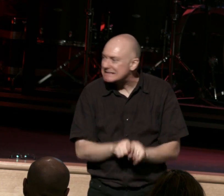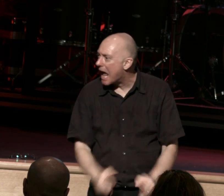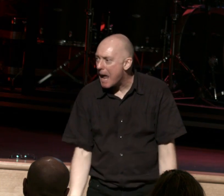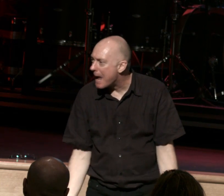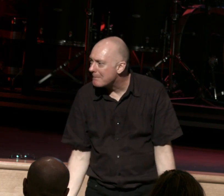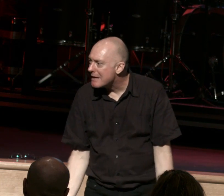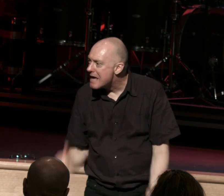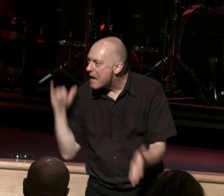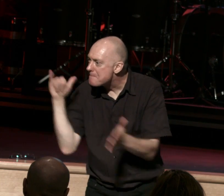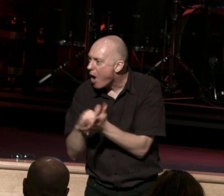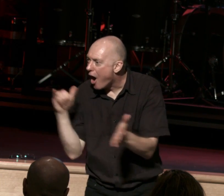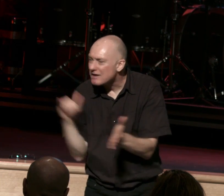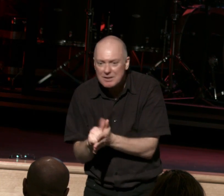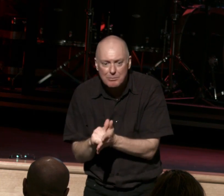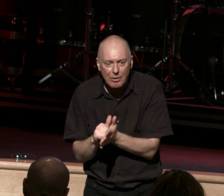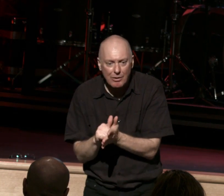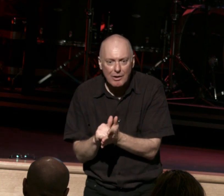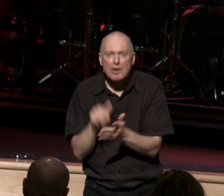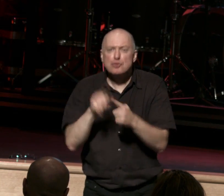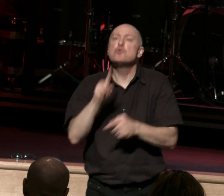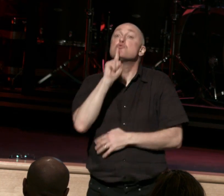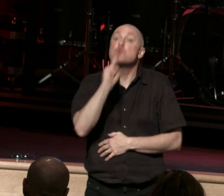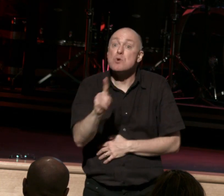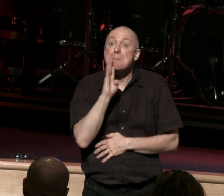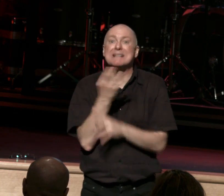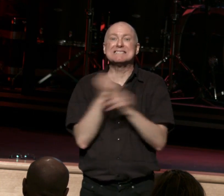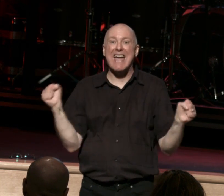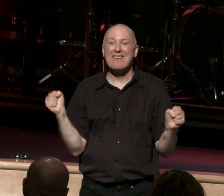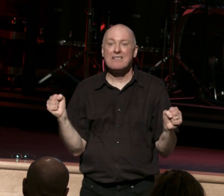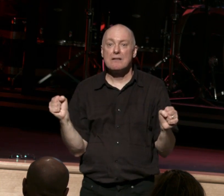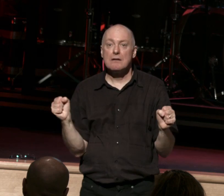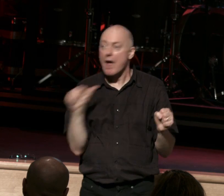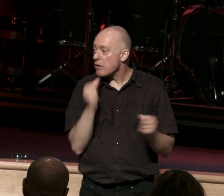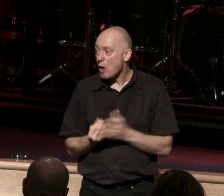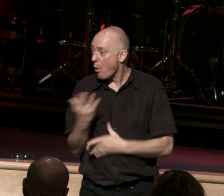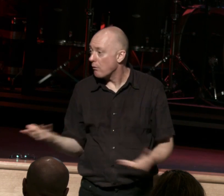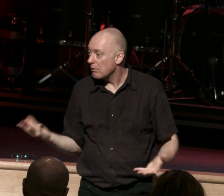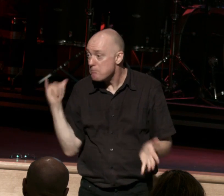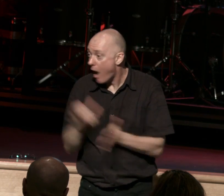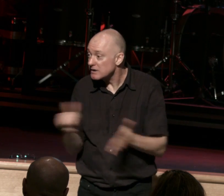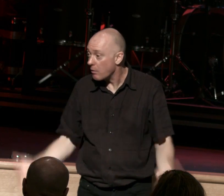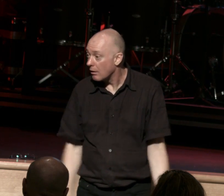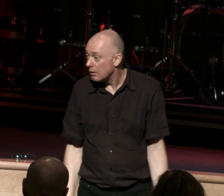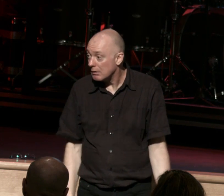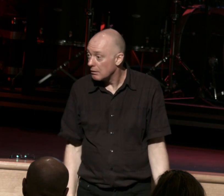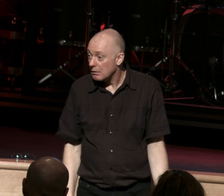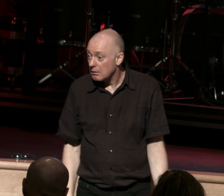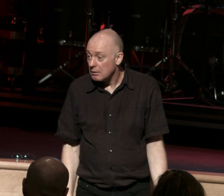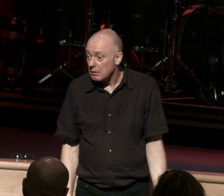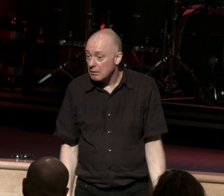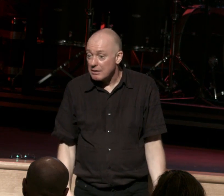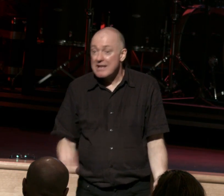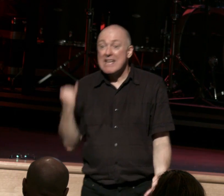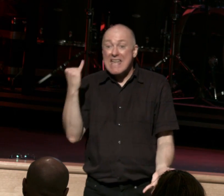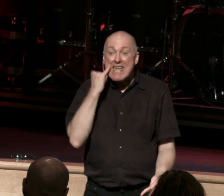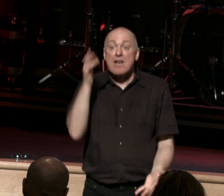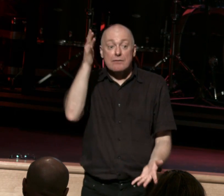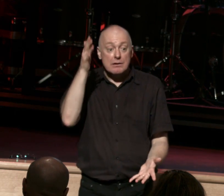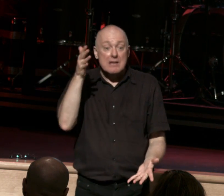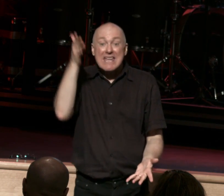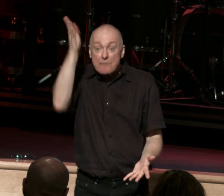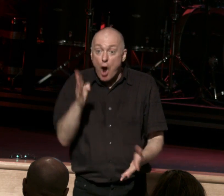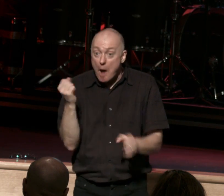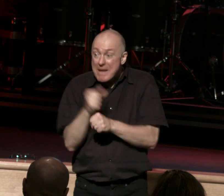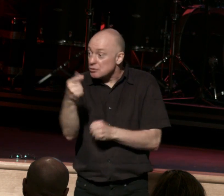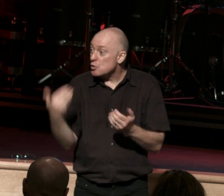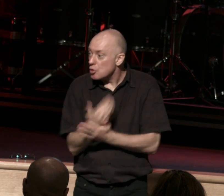there. It's impossible to truly be saved and not grow. On some level, if God